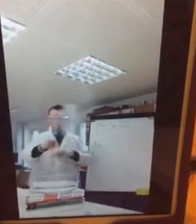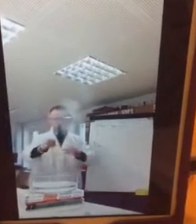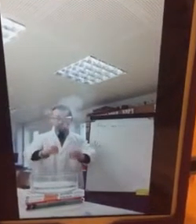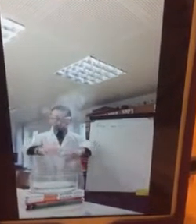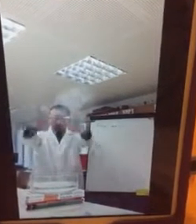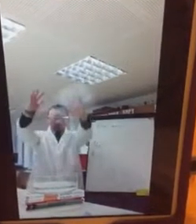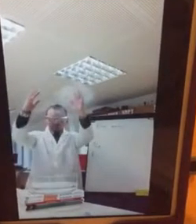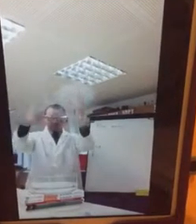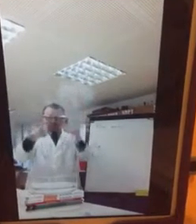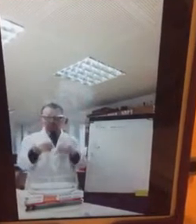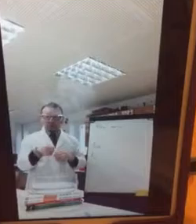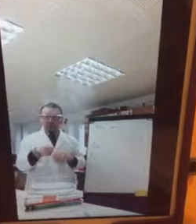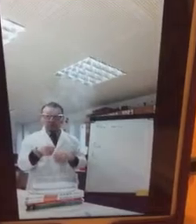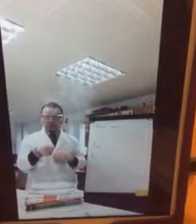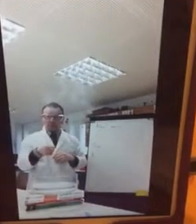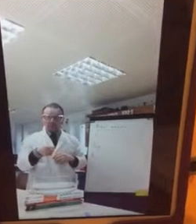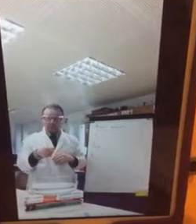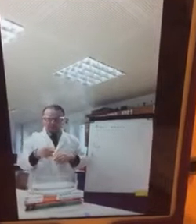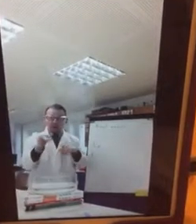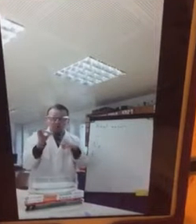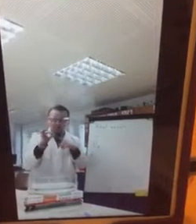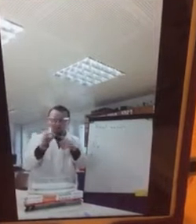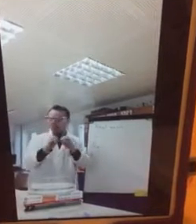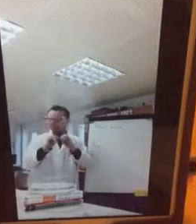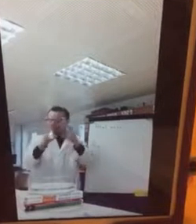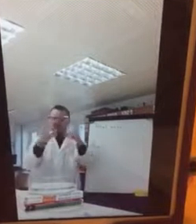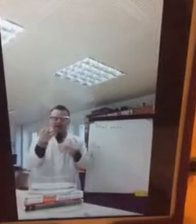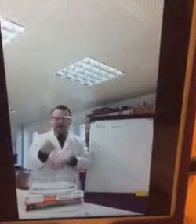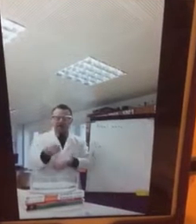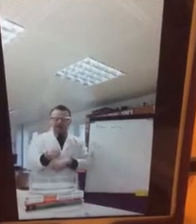Oh, it sparked a bit there, did you see that? And then the gas rose off.